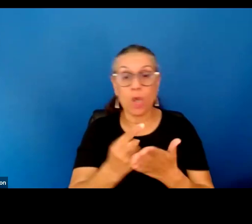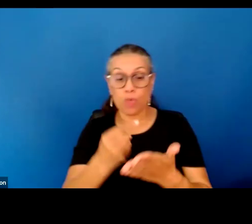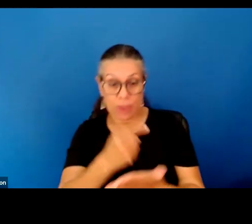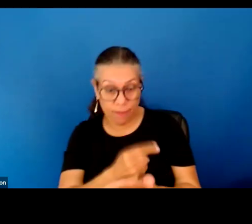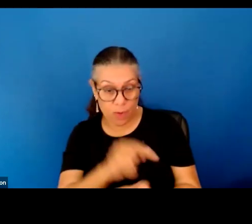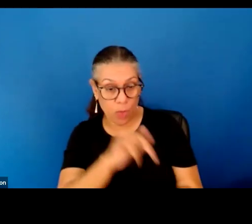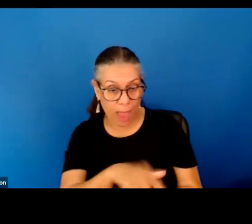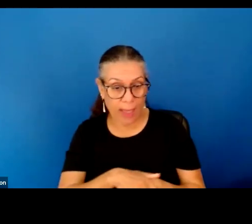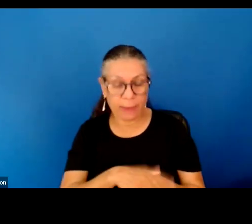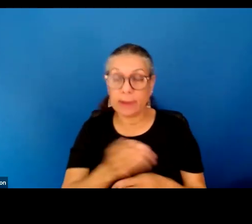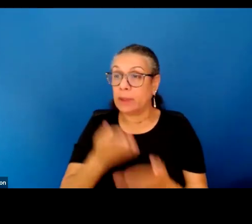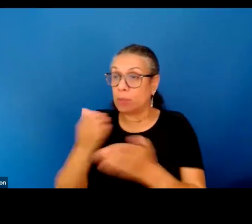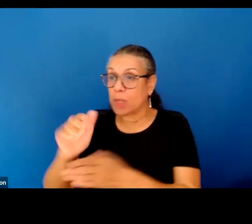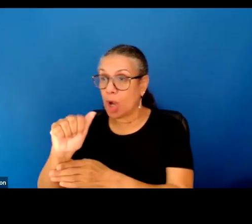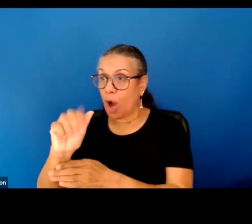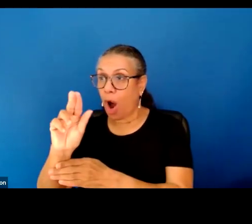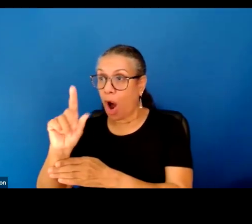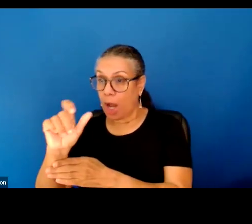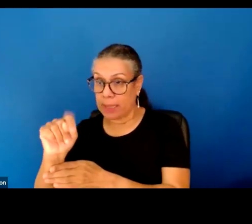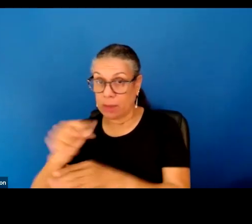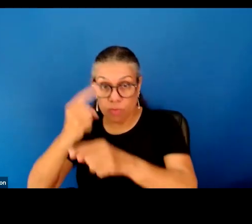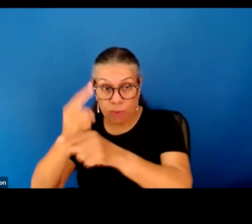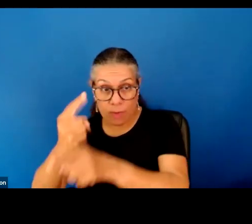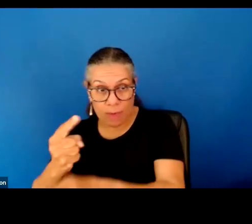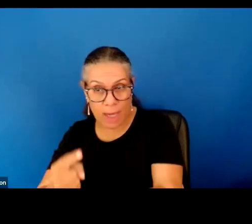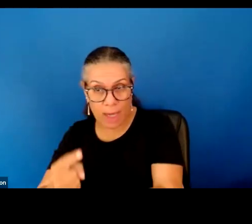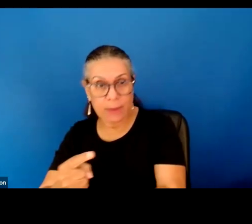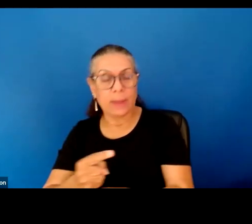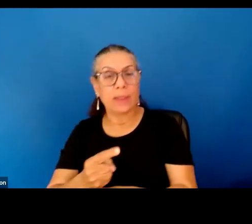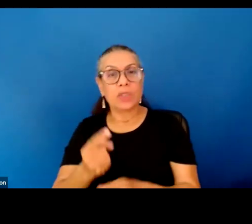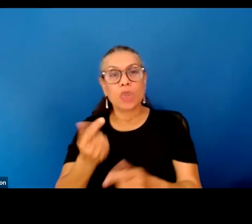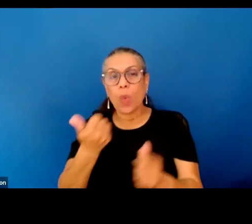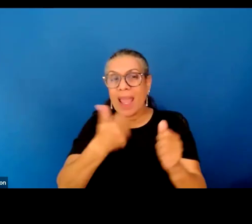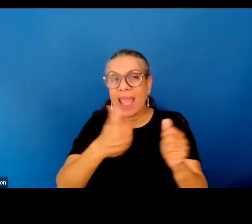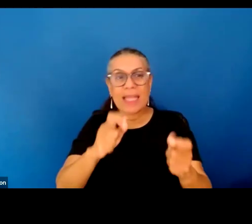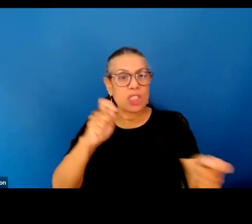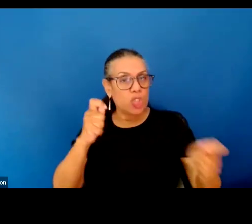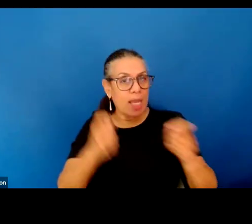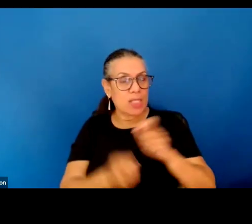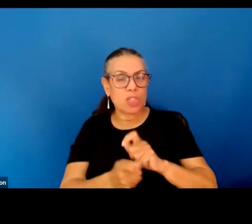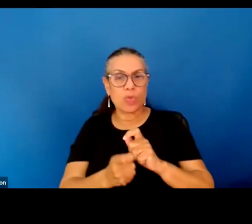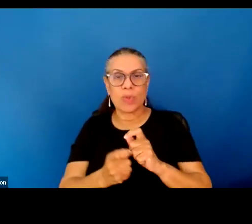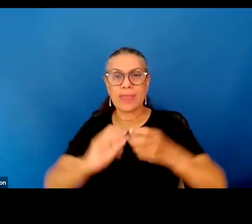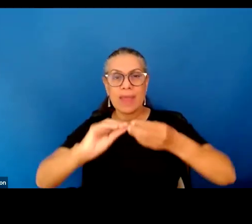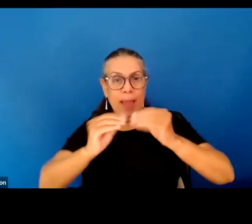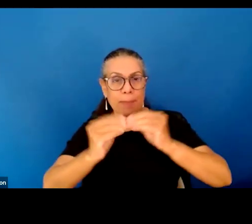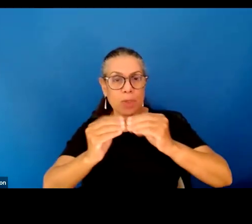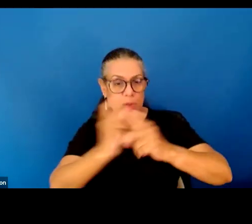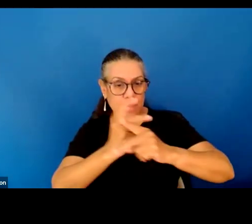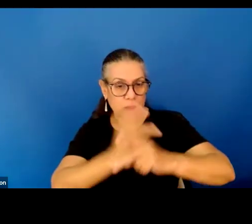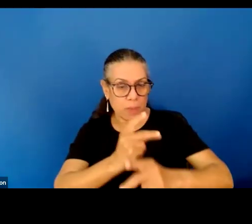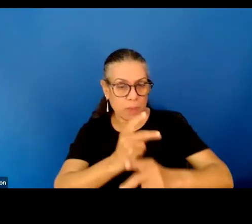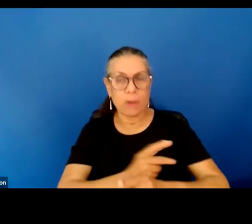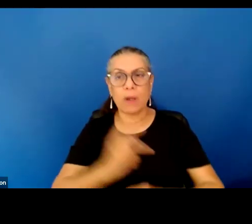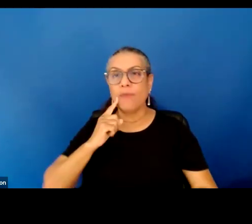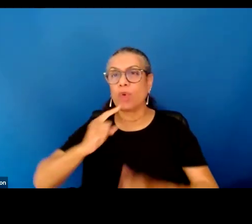and audited to ensure that it is correct. And so any sort of change in how calculations work, particularly in the